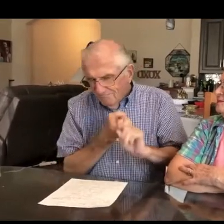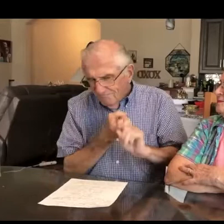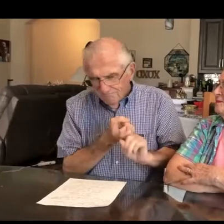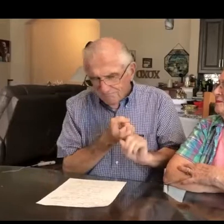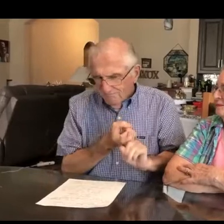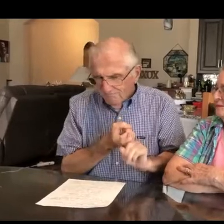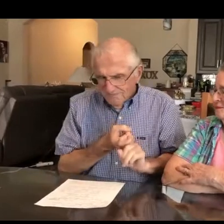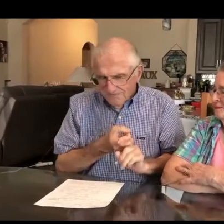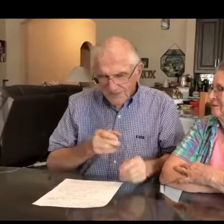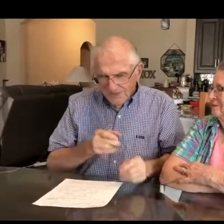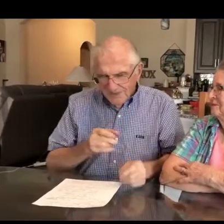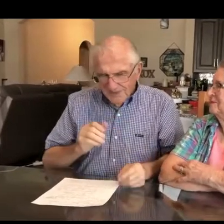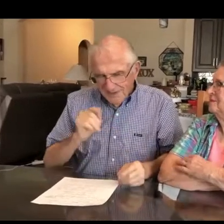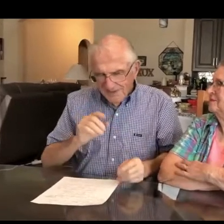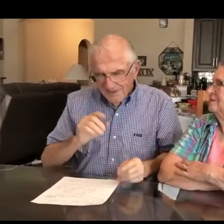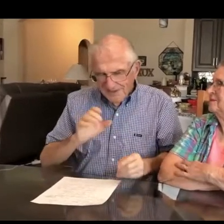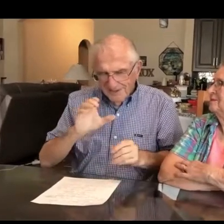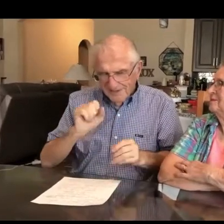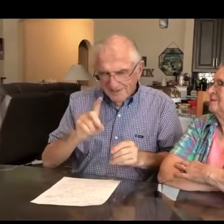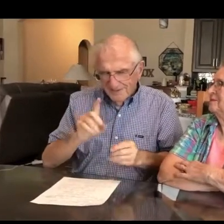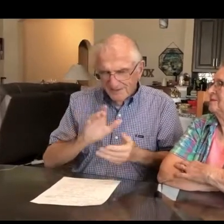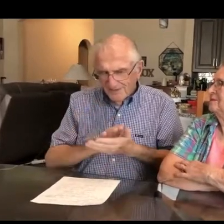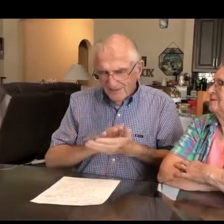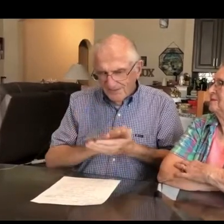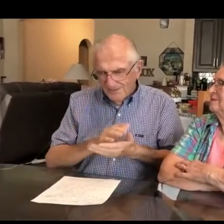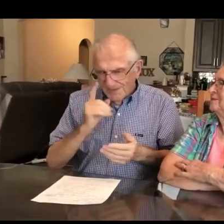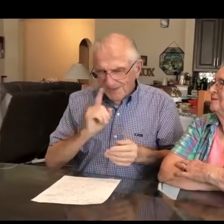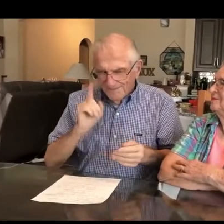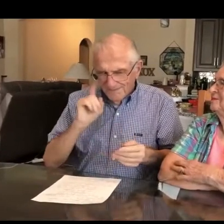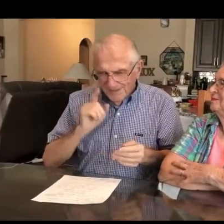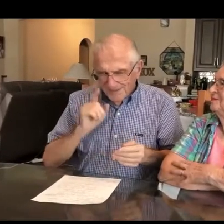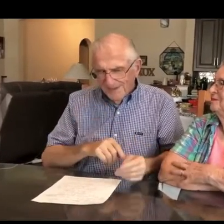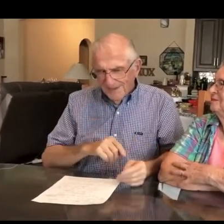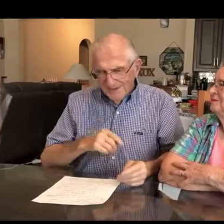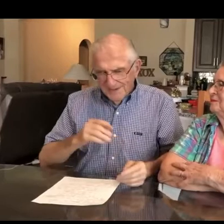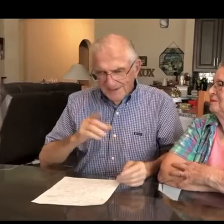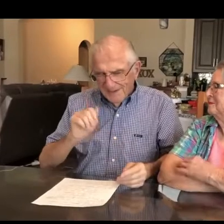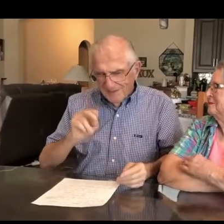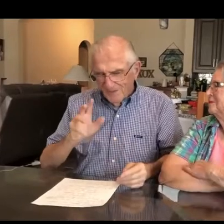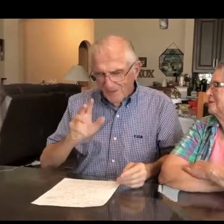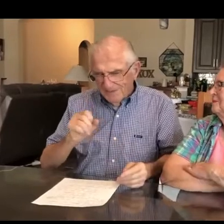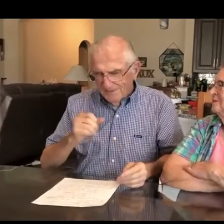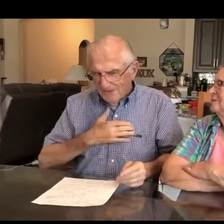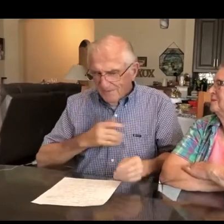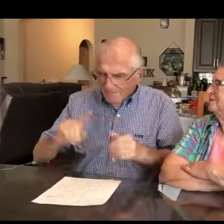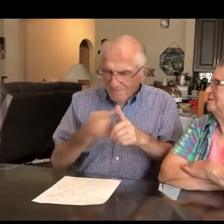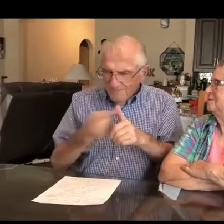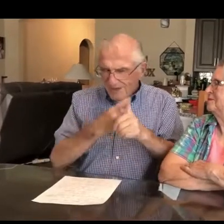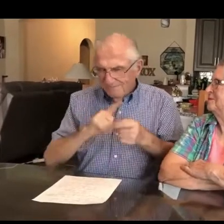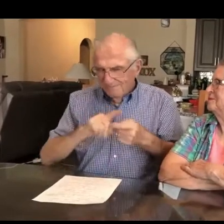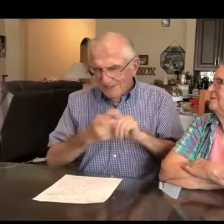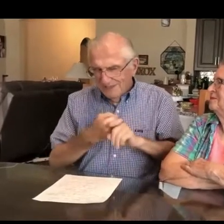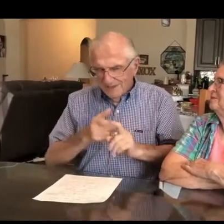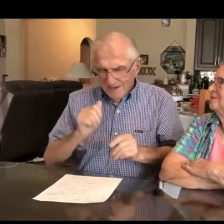thinking of the 77 years that we've been friends at CSD, School for the Deaf. Dan was